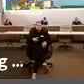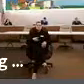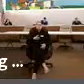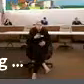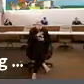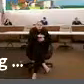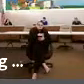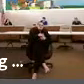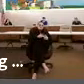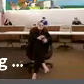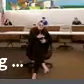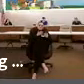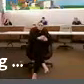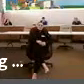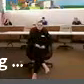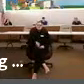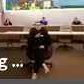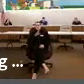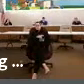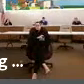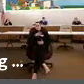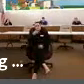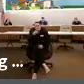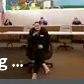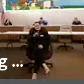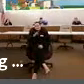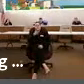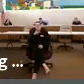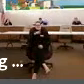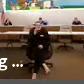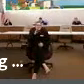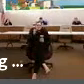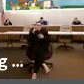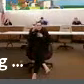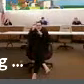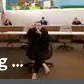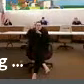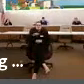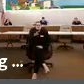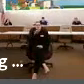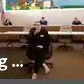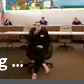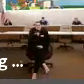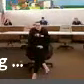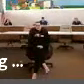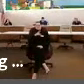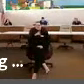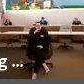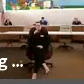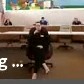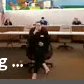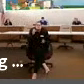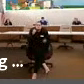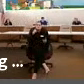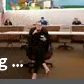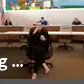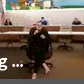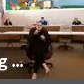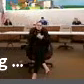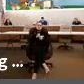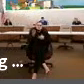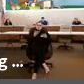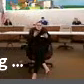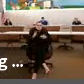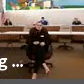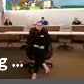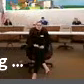town board recognized Molly Nicodem for her 40 years of service on the Historic Site Committee. And the committee was surprised